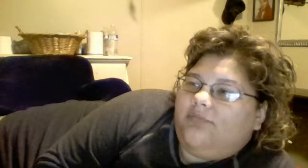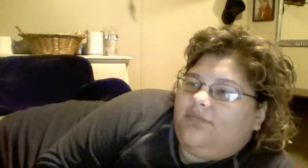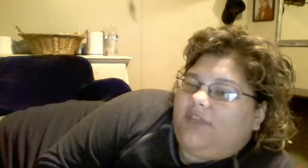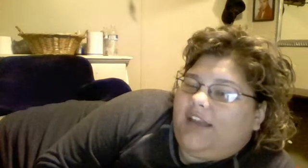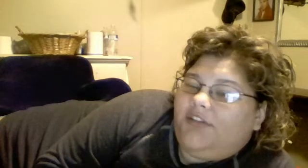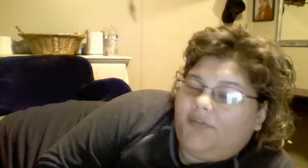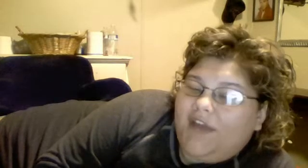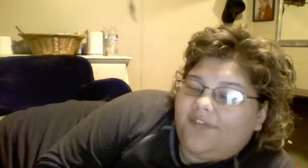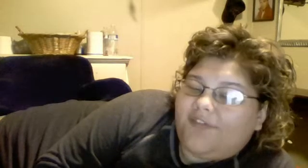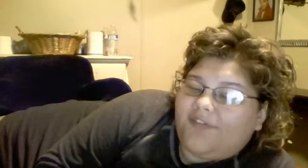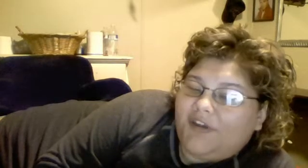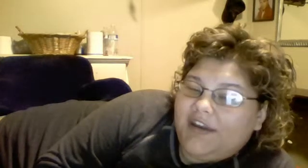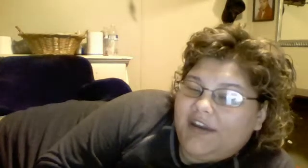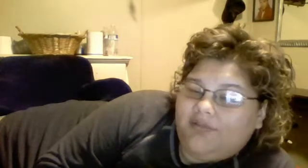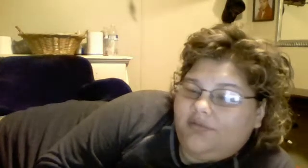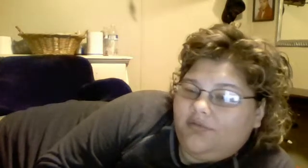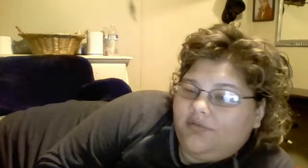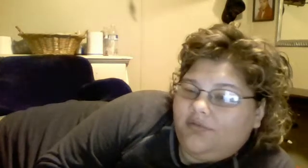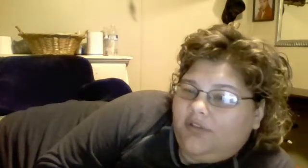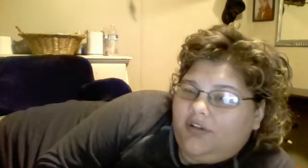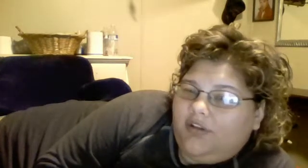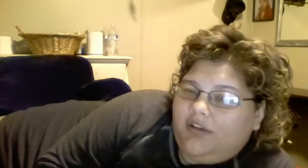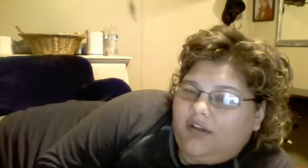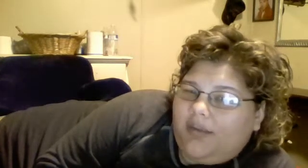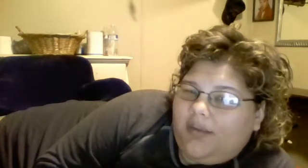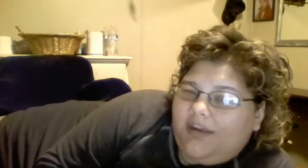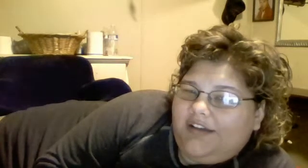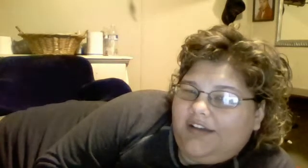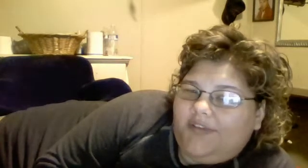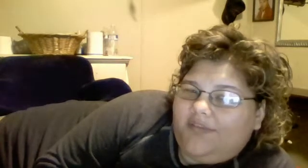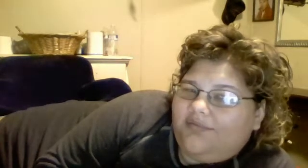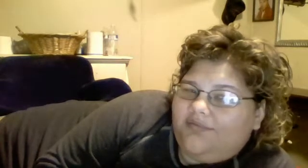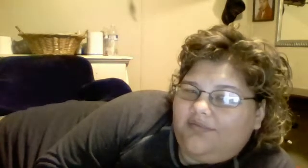I just find it funny. I mean,